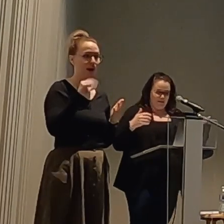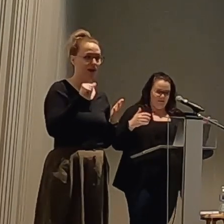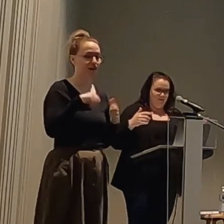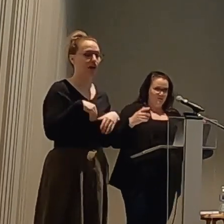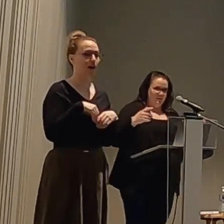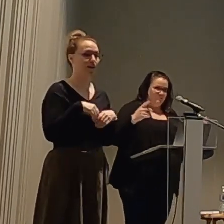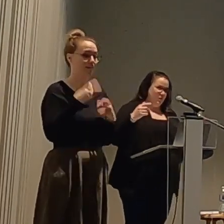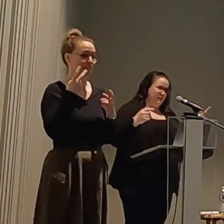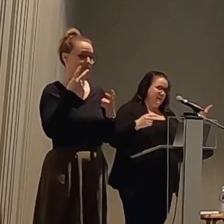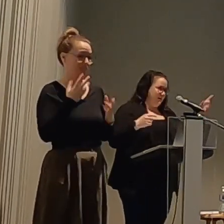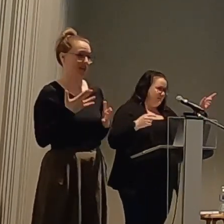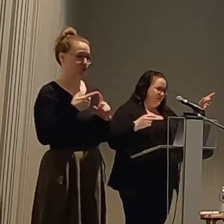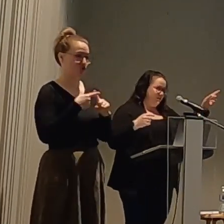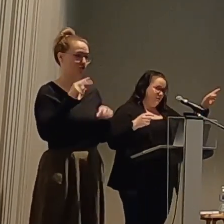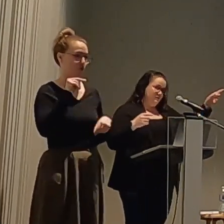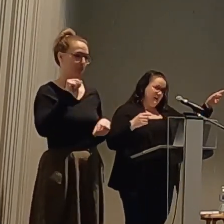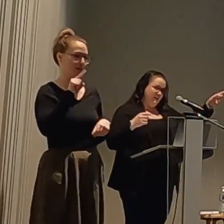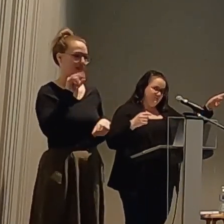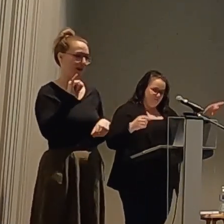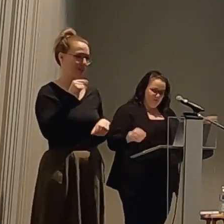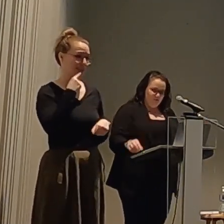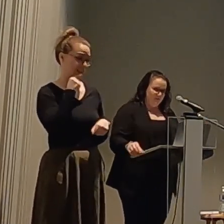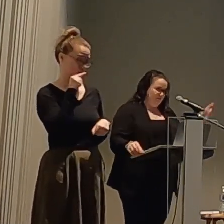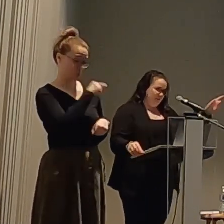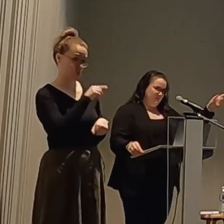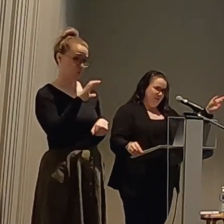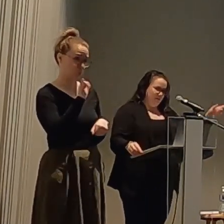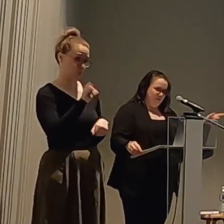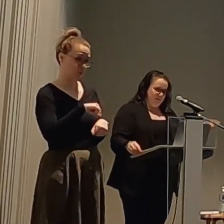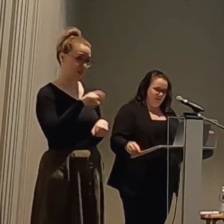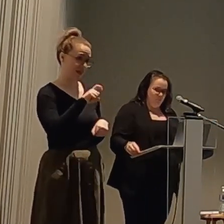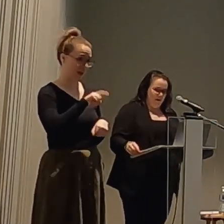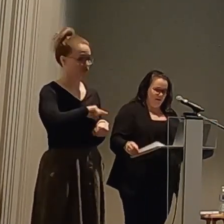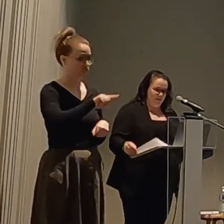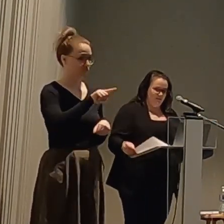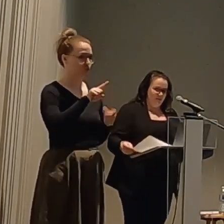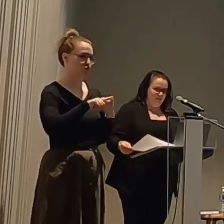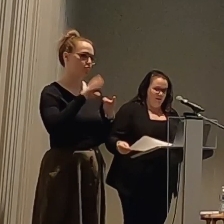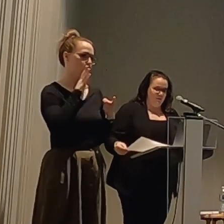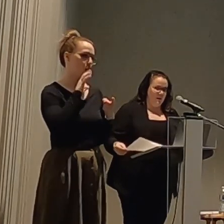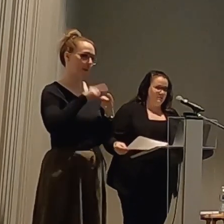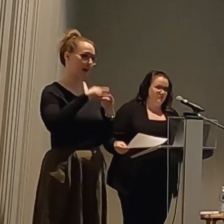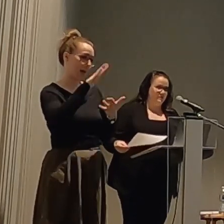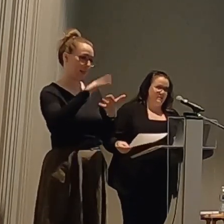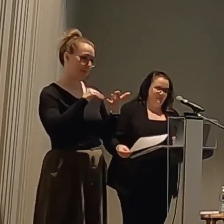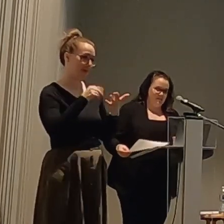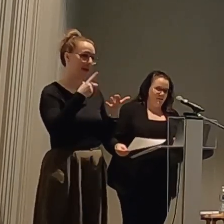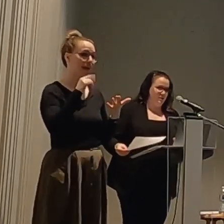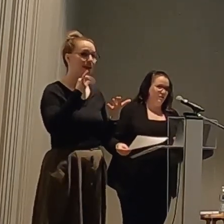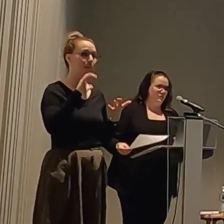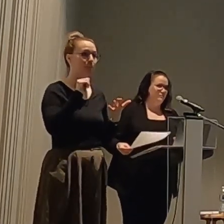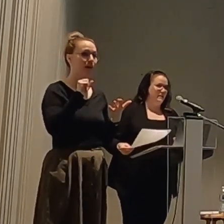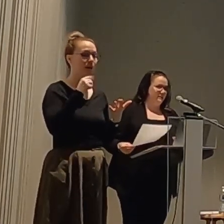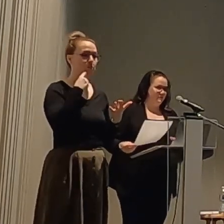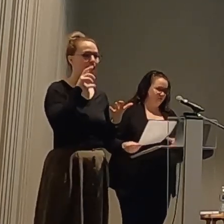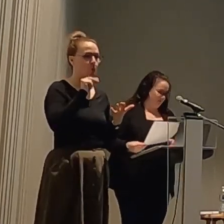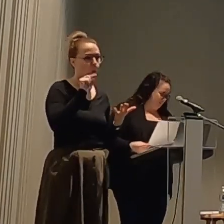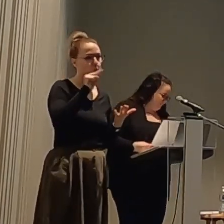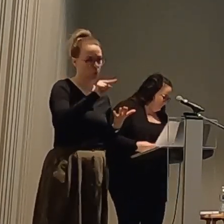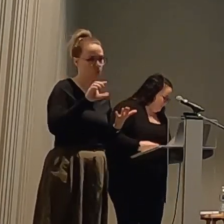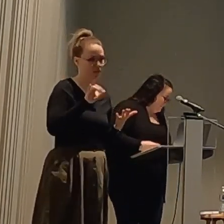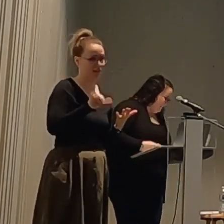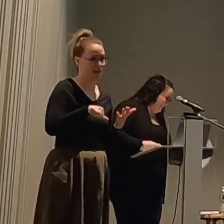visitor said, he pointed at it and said, "Did you do that?" alluding to the painting. And Picasso looked at him and said, "No, you